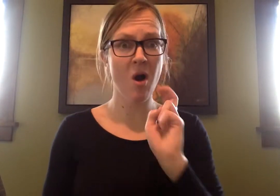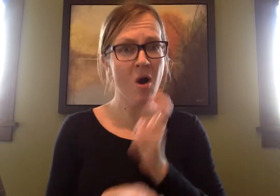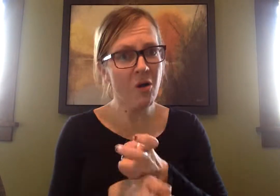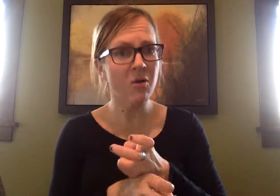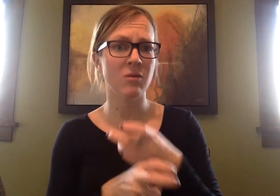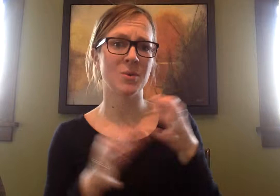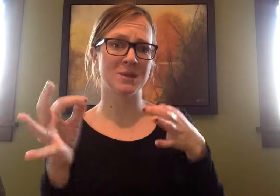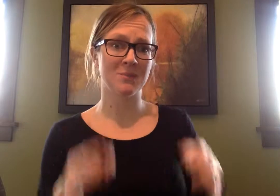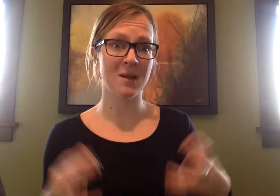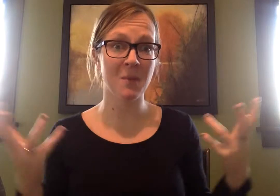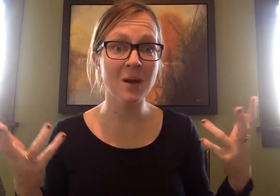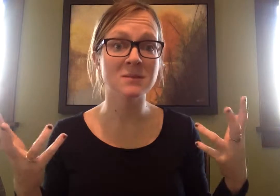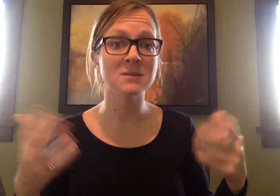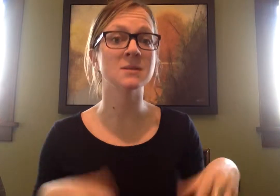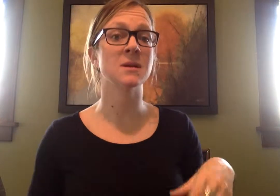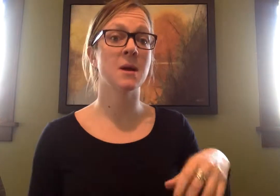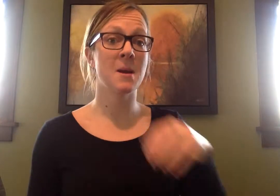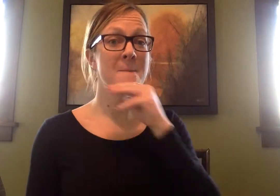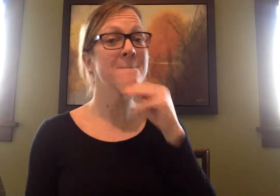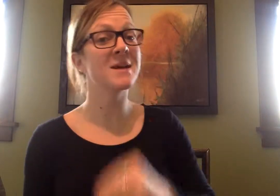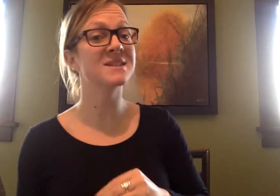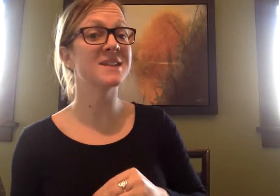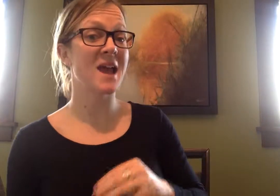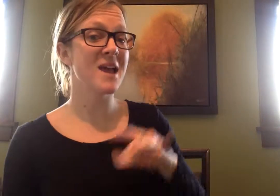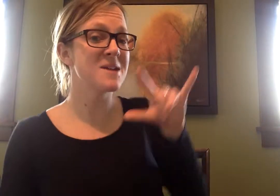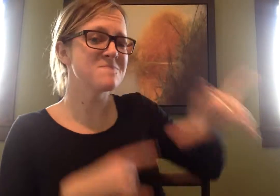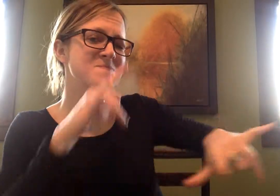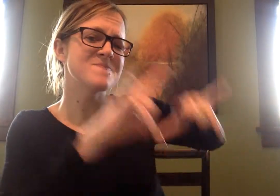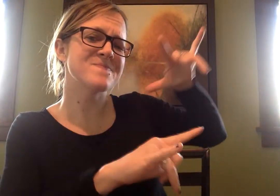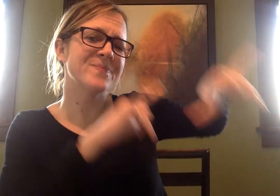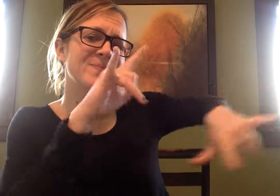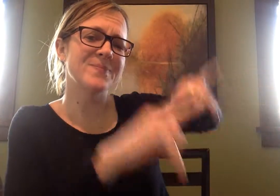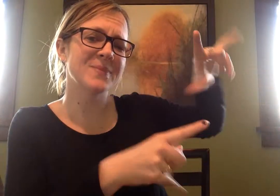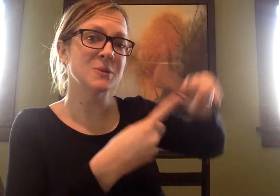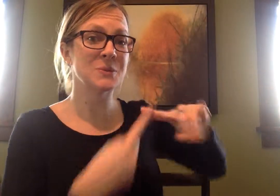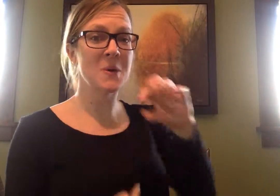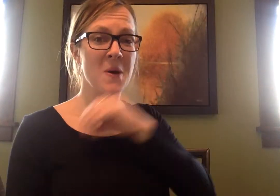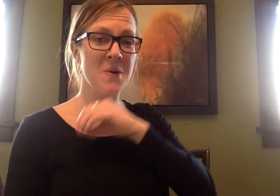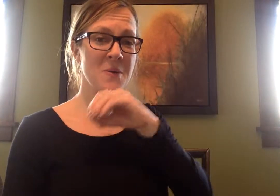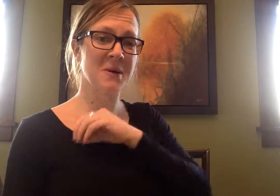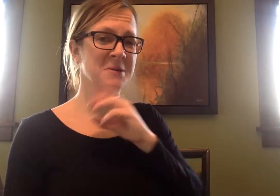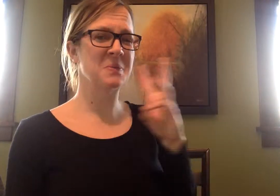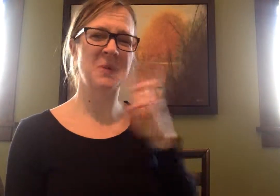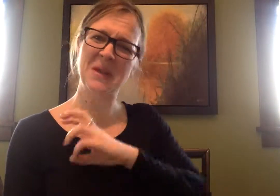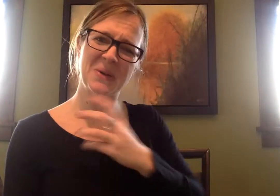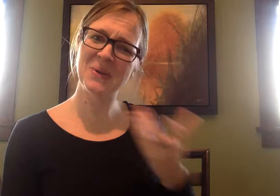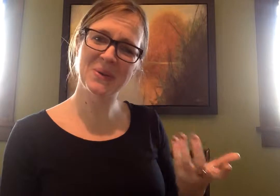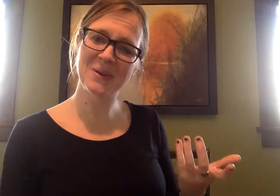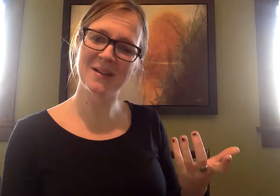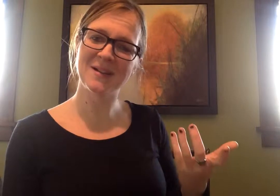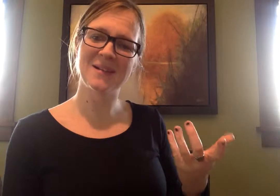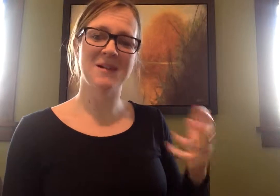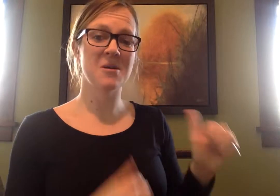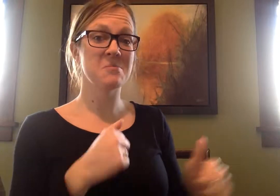Harder to explain is the affection that Mzee seems to show for Owen. Like most Aldabra